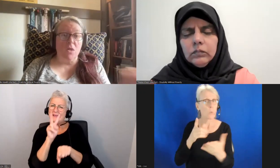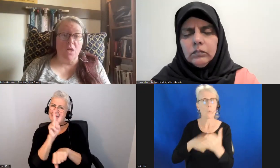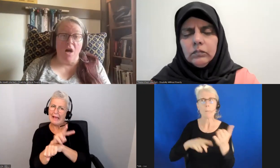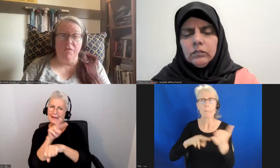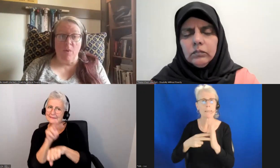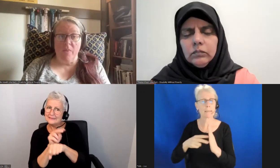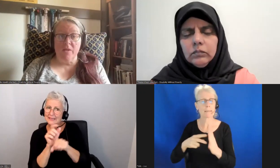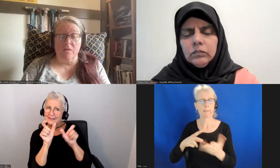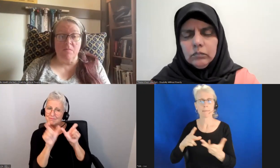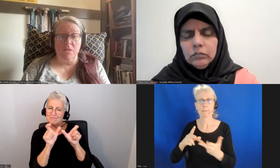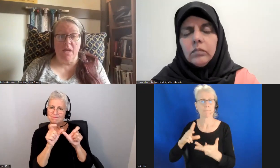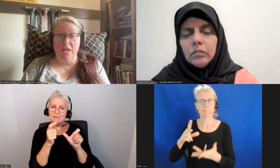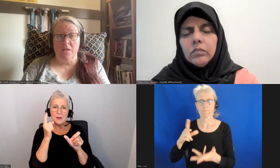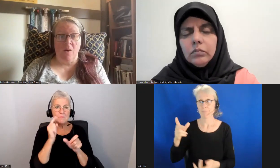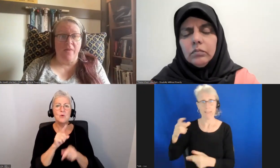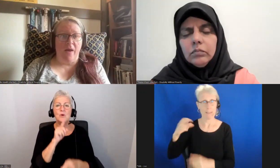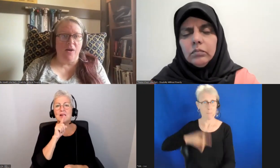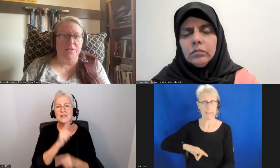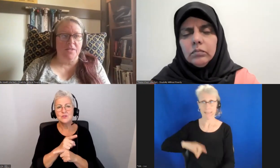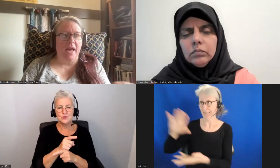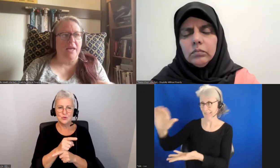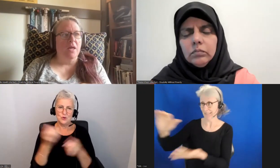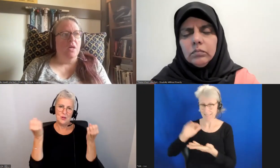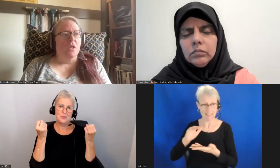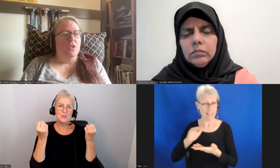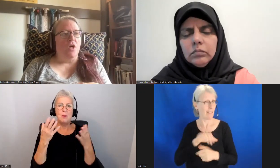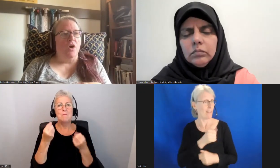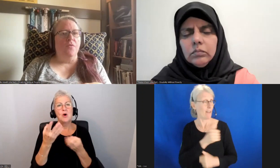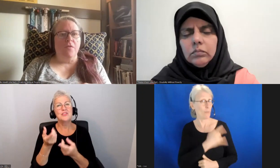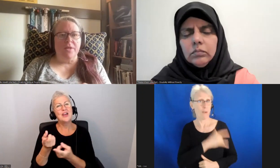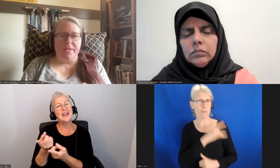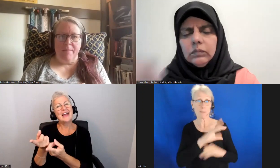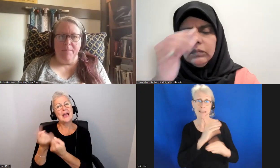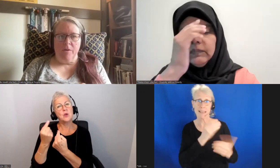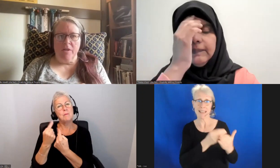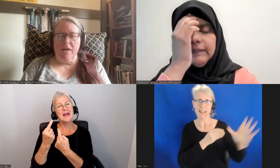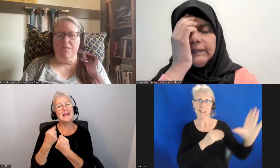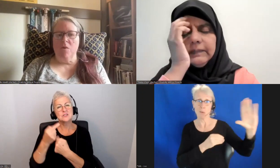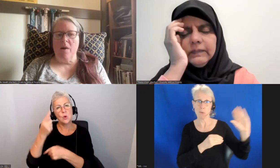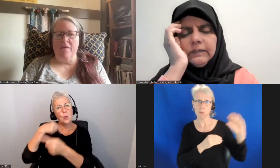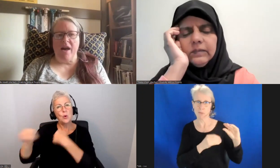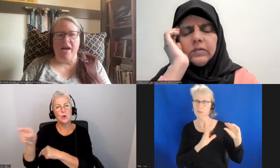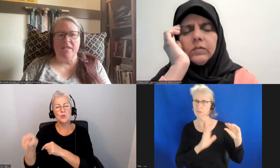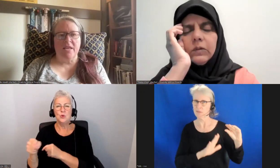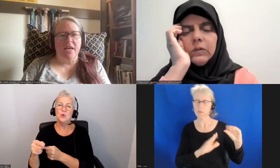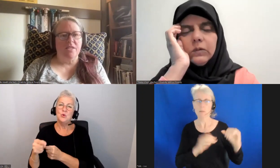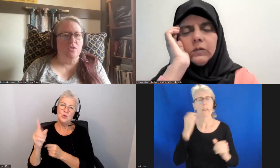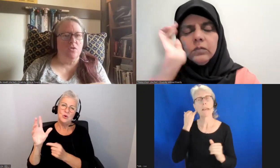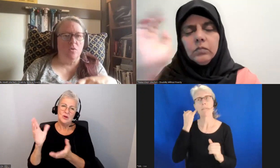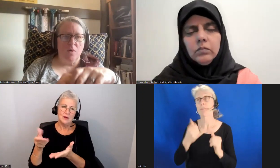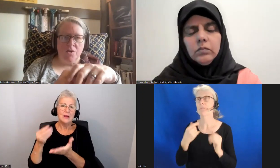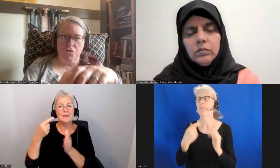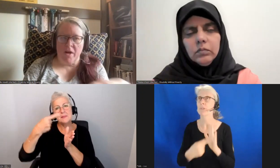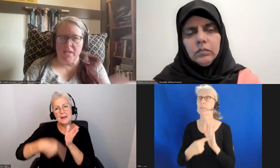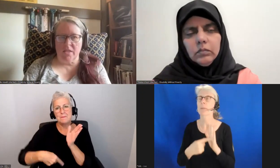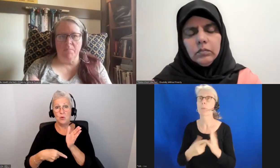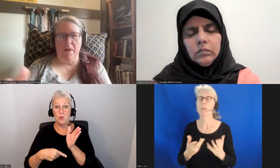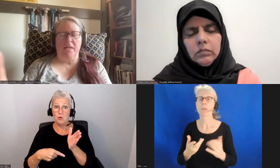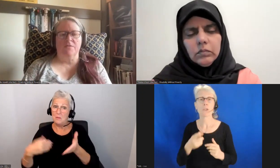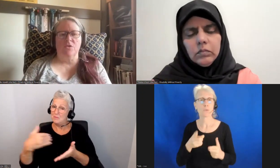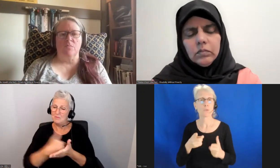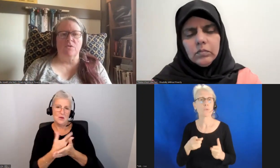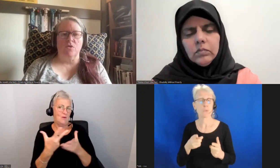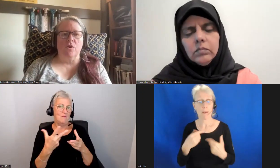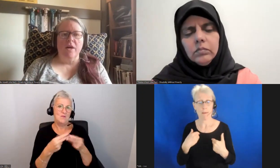left worse off when this comes in as where they are today. So, for example, if you have access to a